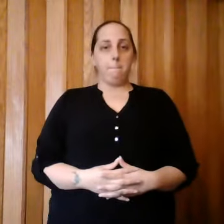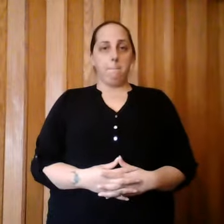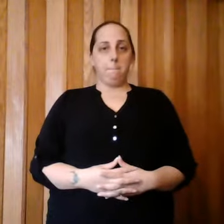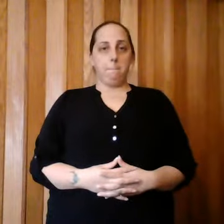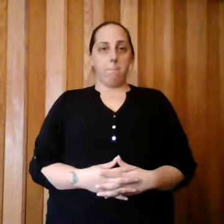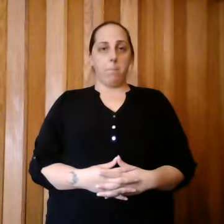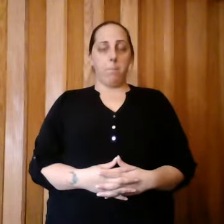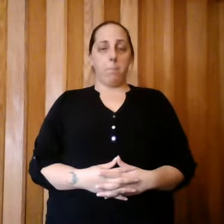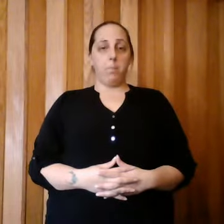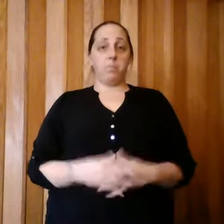Olympics.